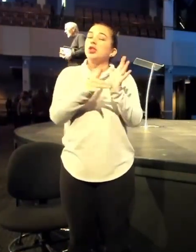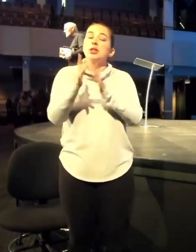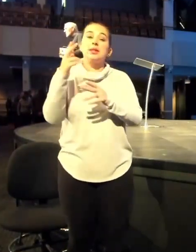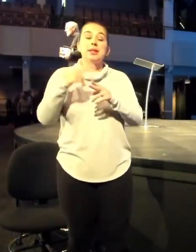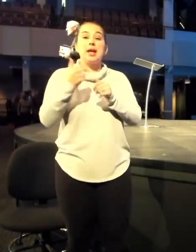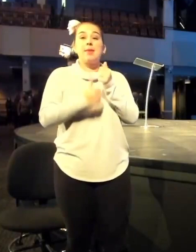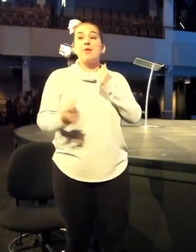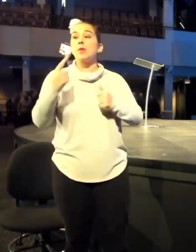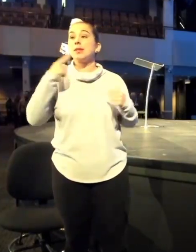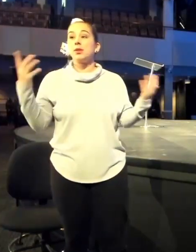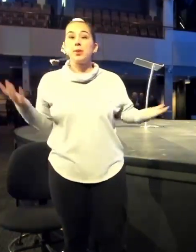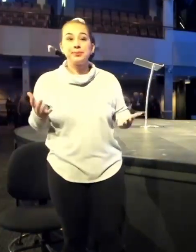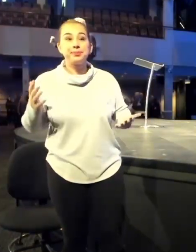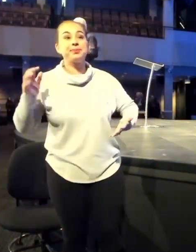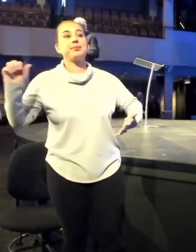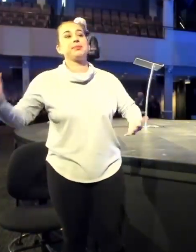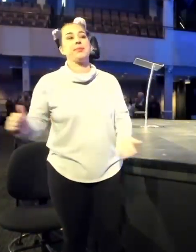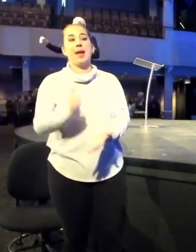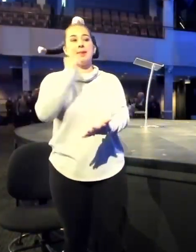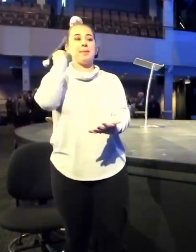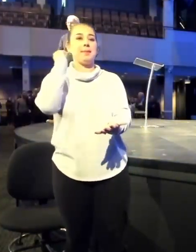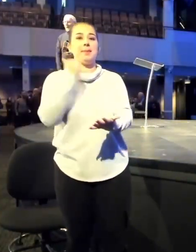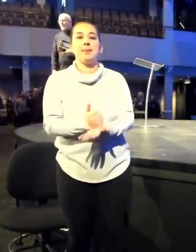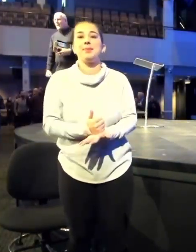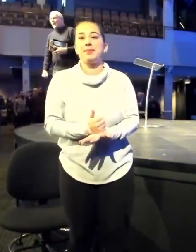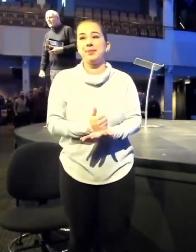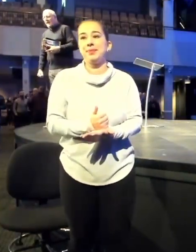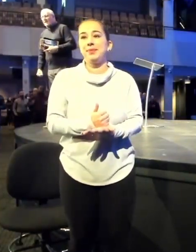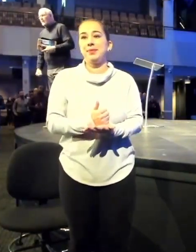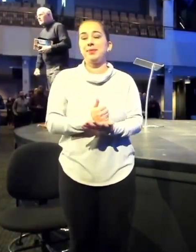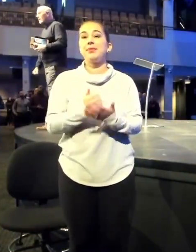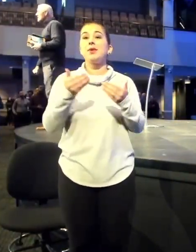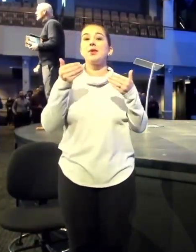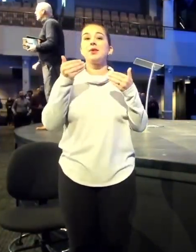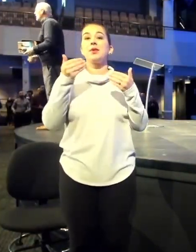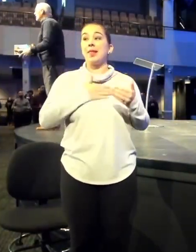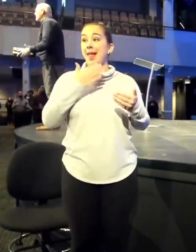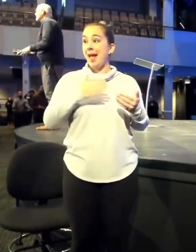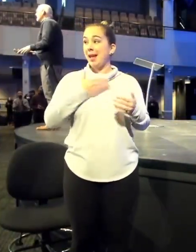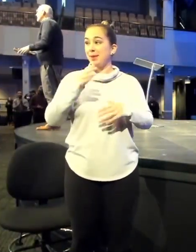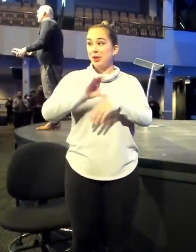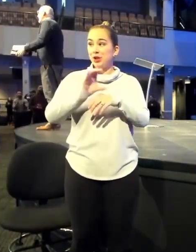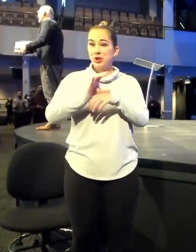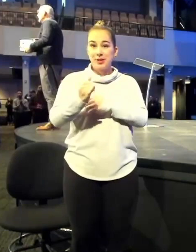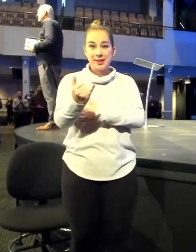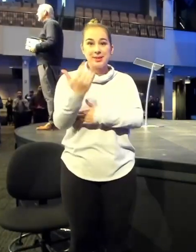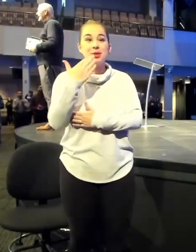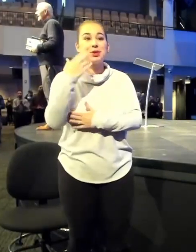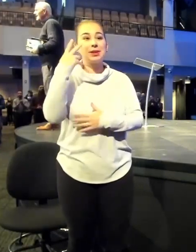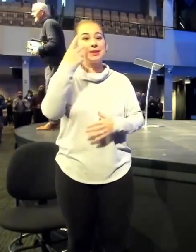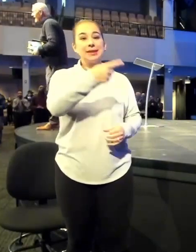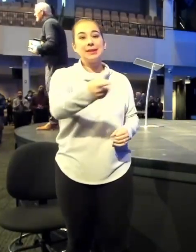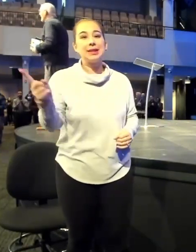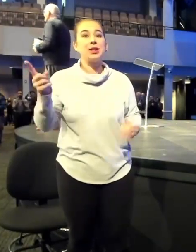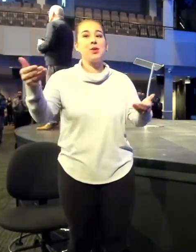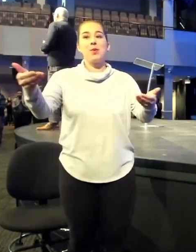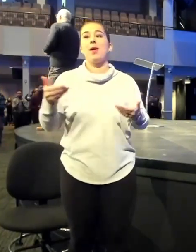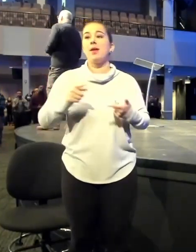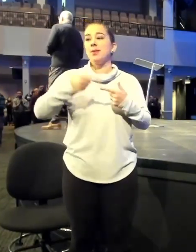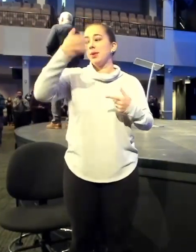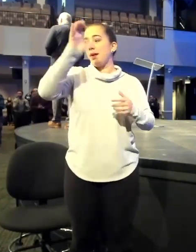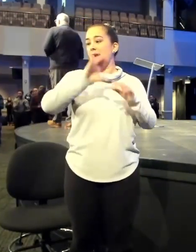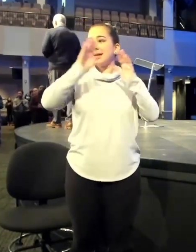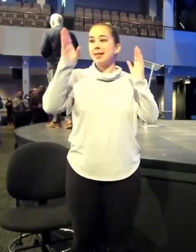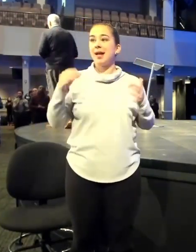name. And all the church together said, amen. Amen. You glad to be in church this morning? Good to see you. Welcome to God's house